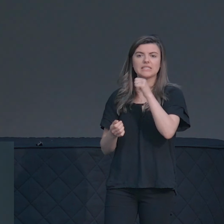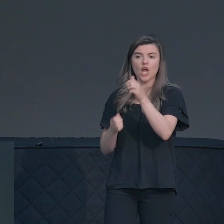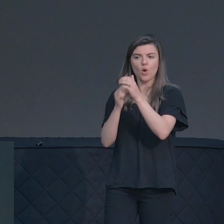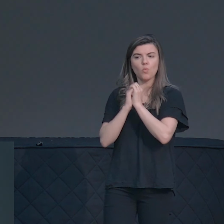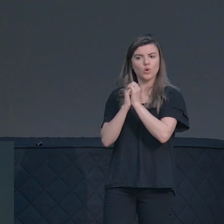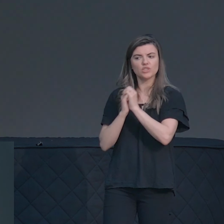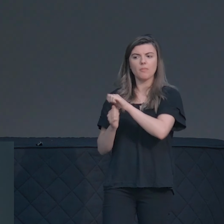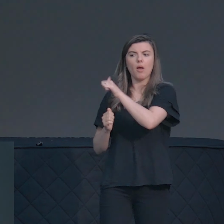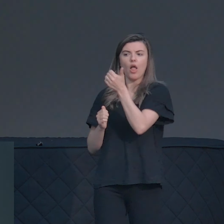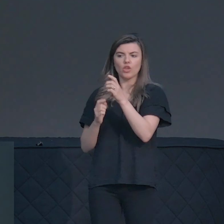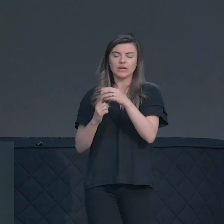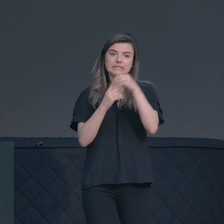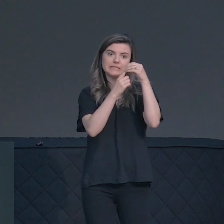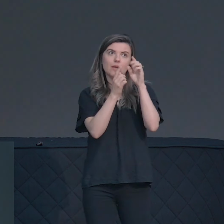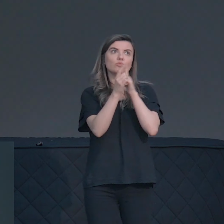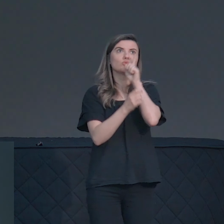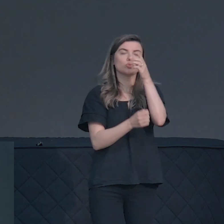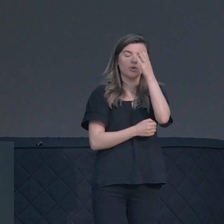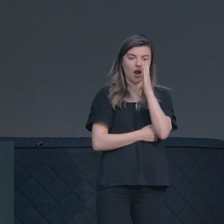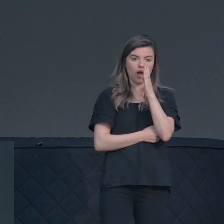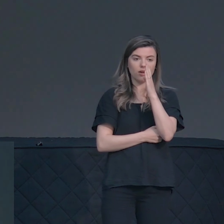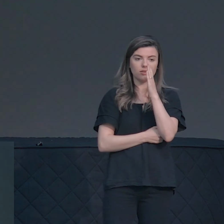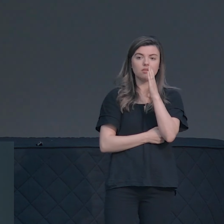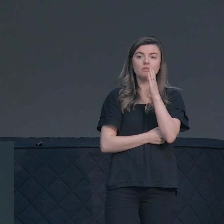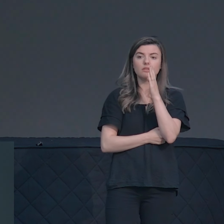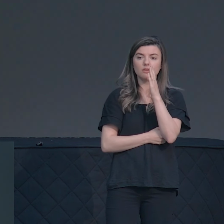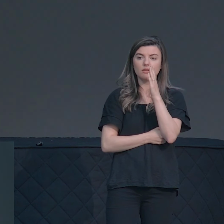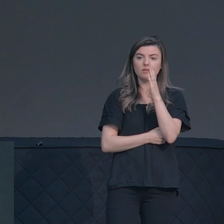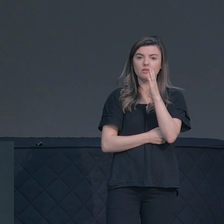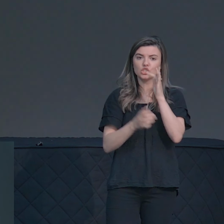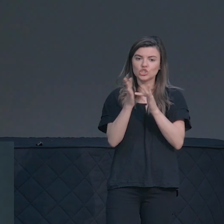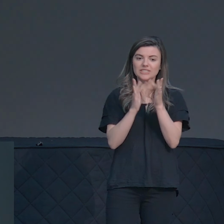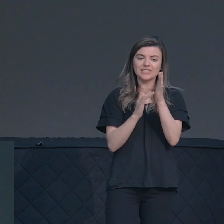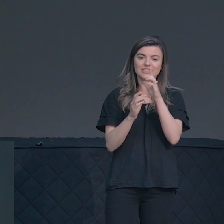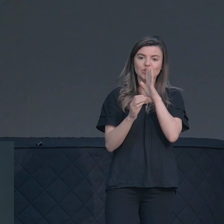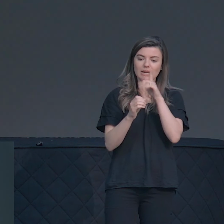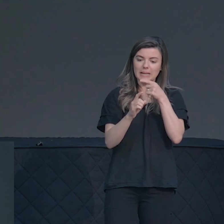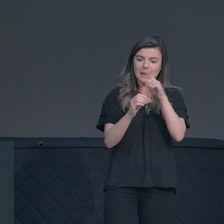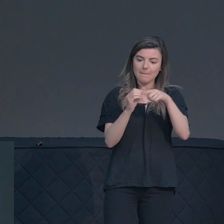anyone besides the true God, he's speaking of himself.